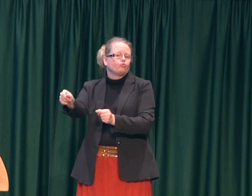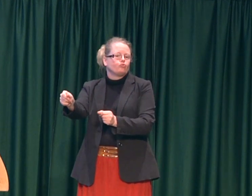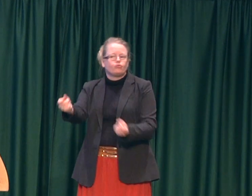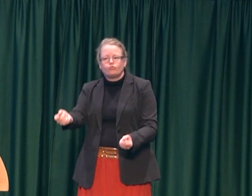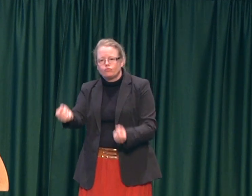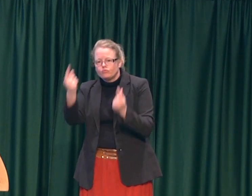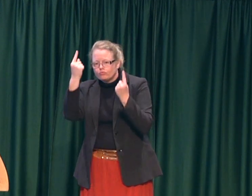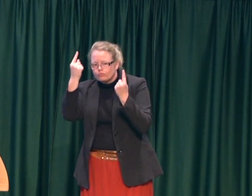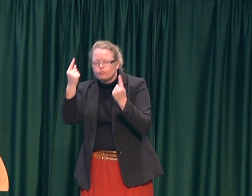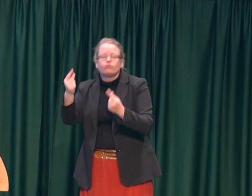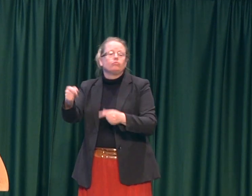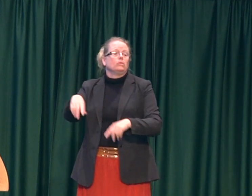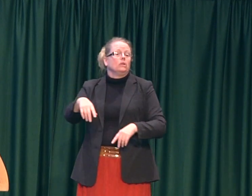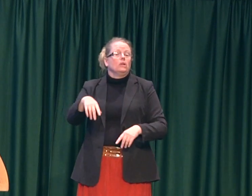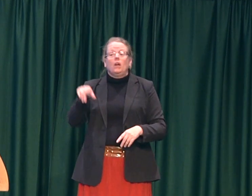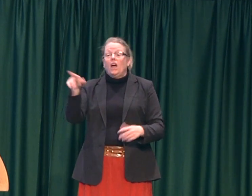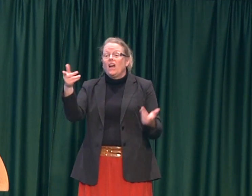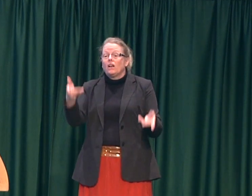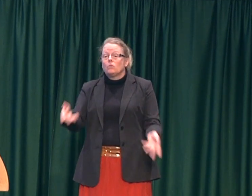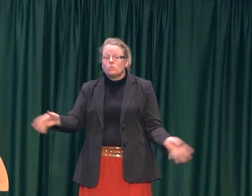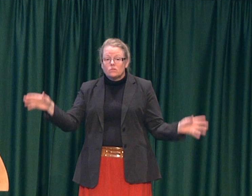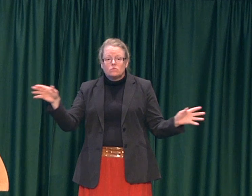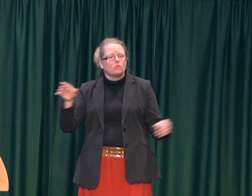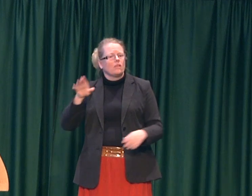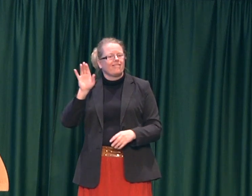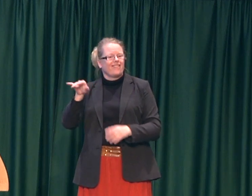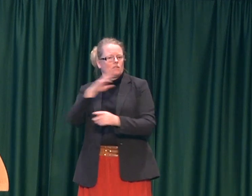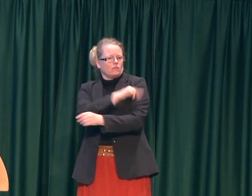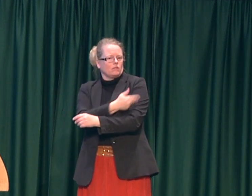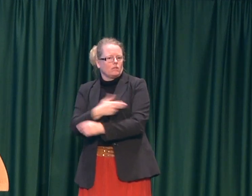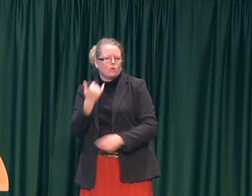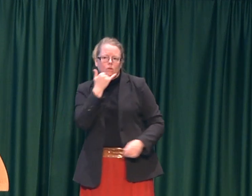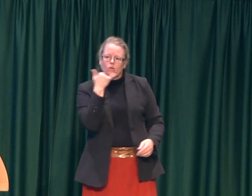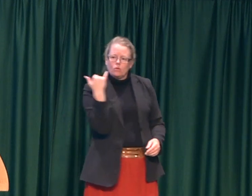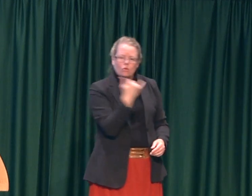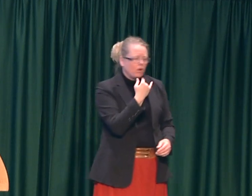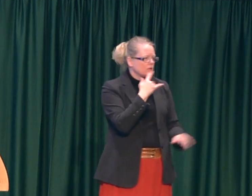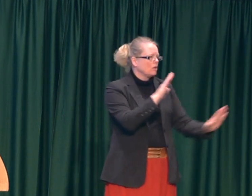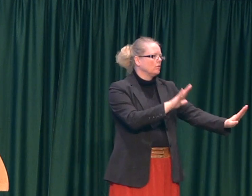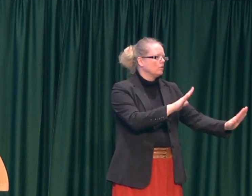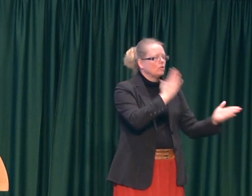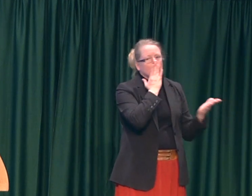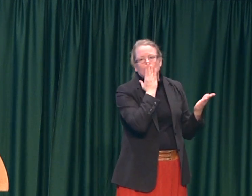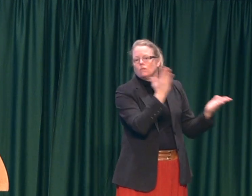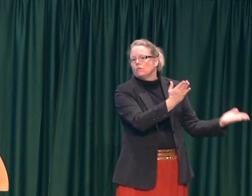the appointment went very smoothly, very effectively. And at the end of the appointment, the hospital called